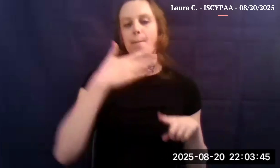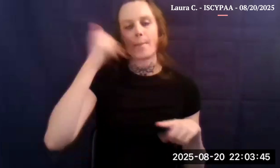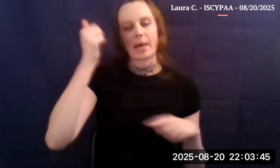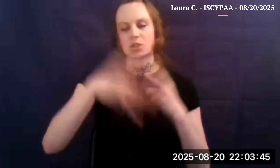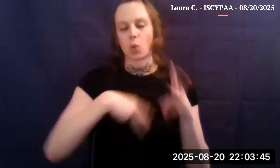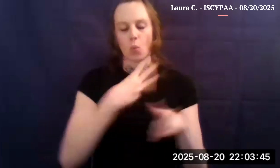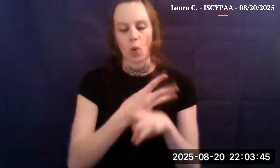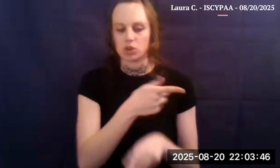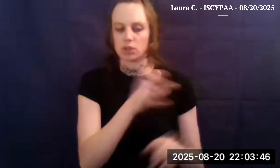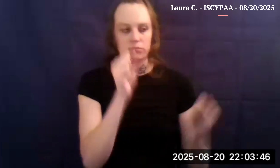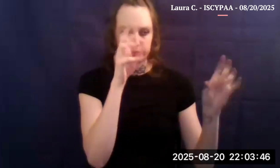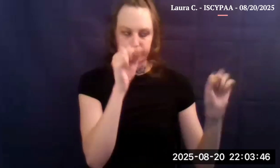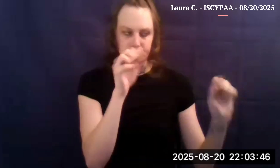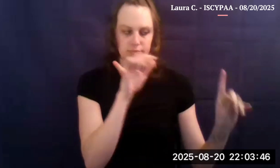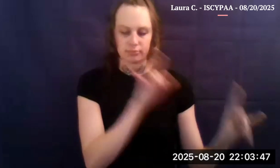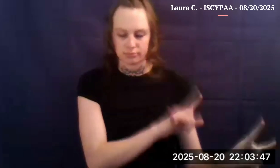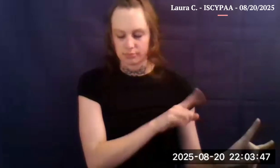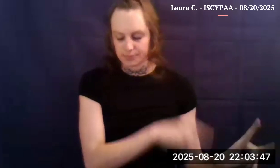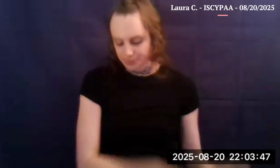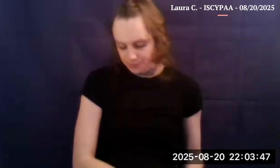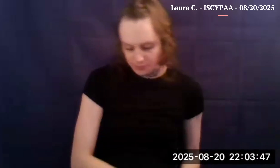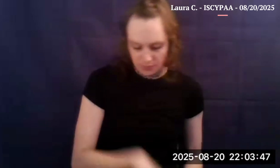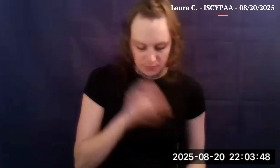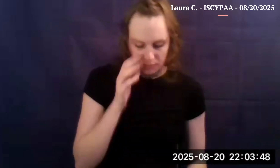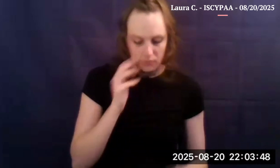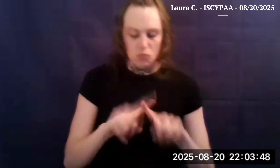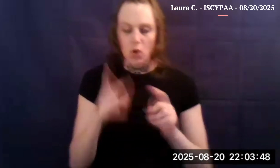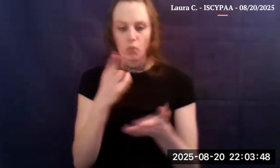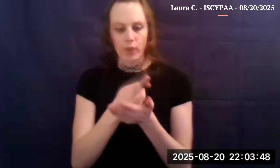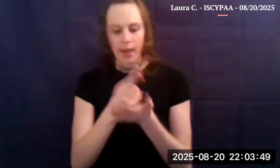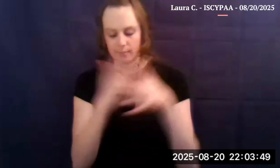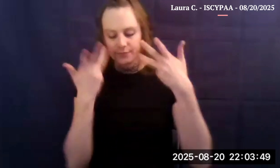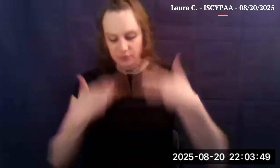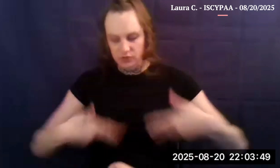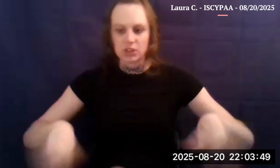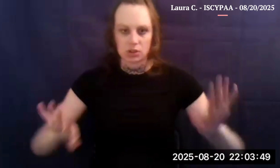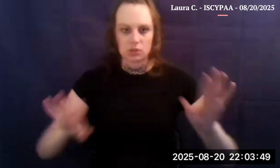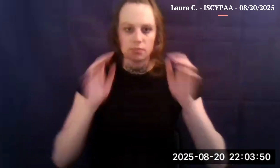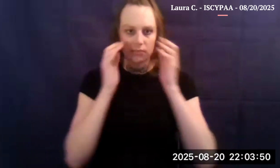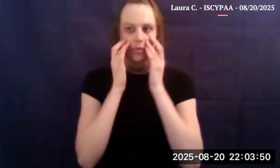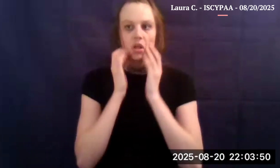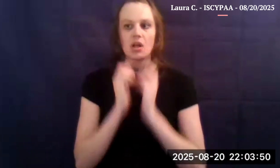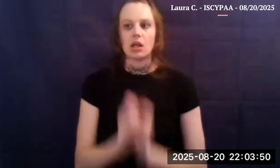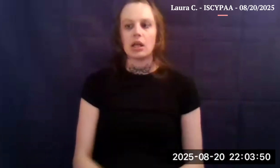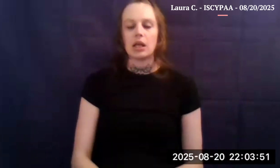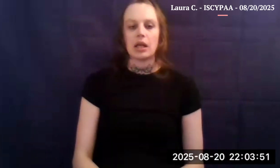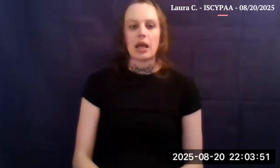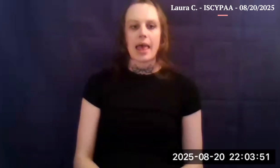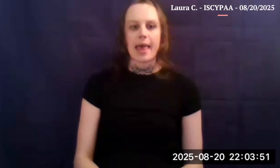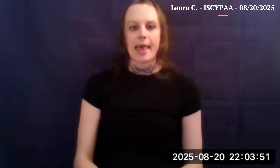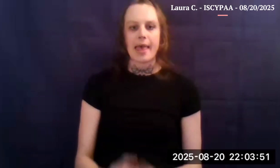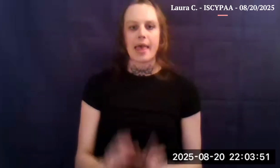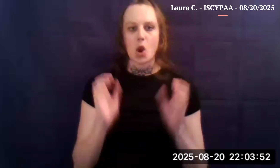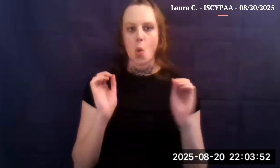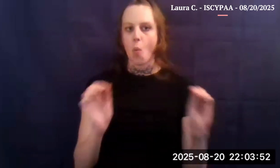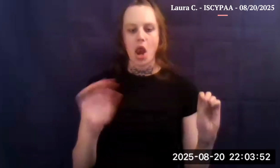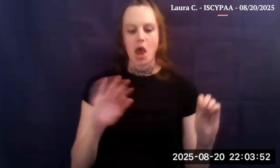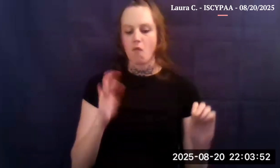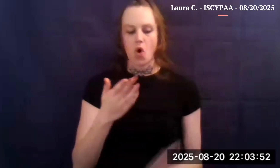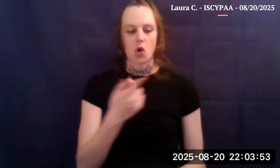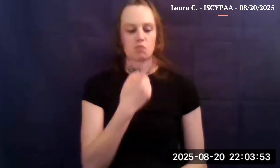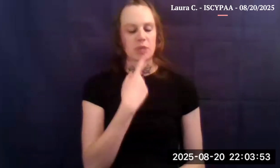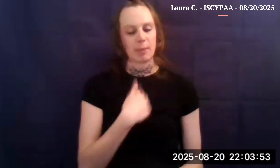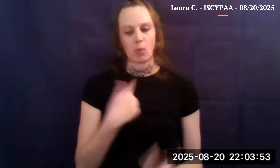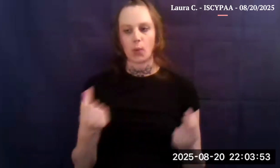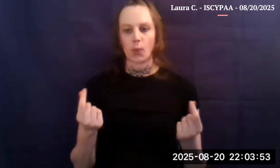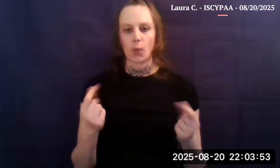amazing. But we made it through treatment, and it's like nobody ever like told me what to do, but